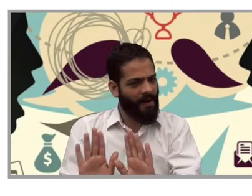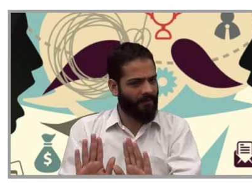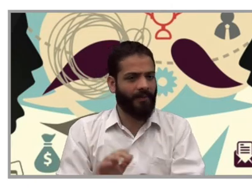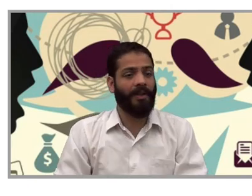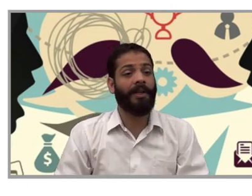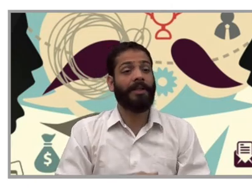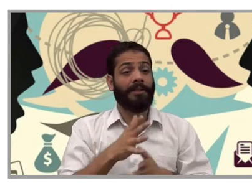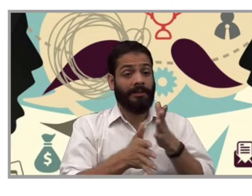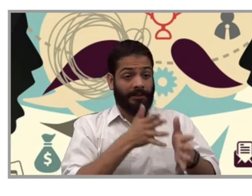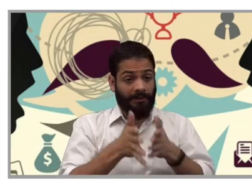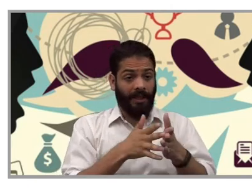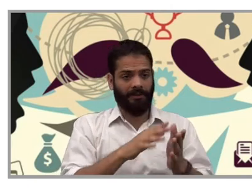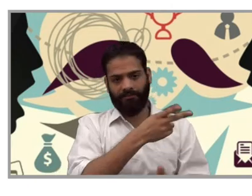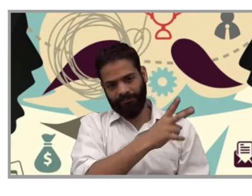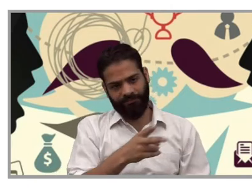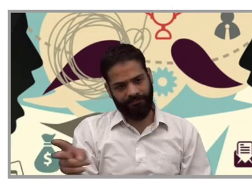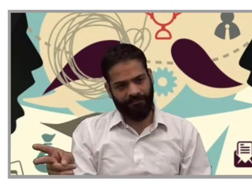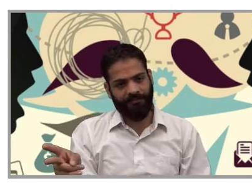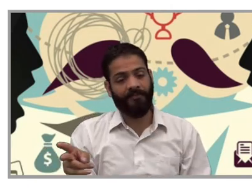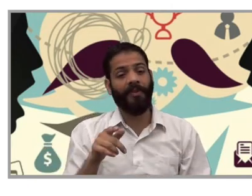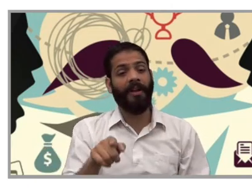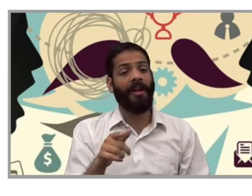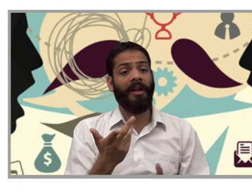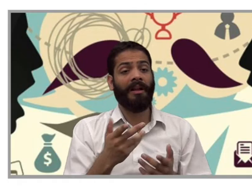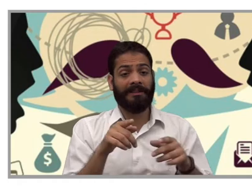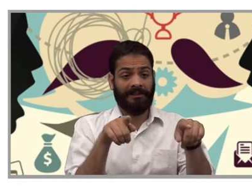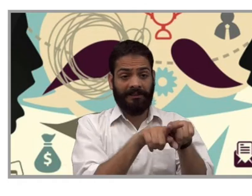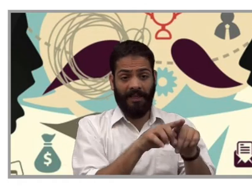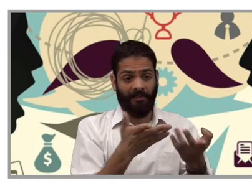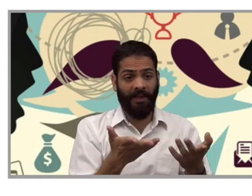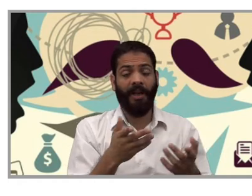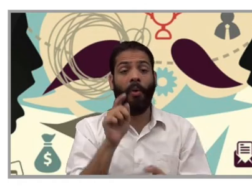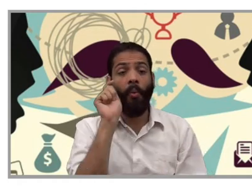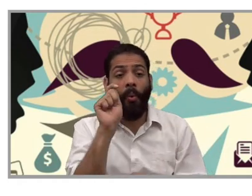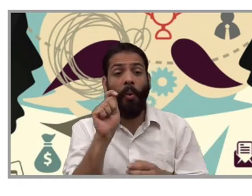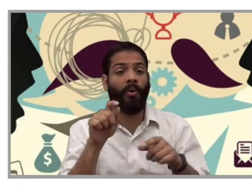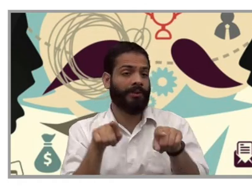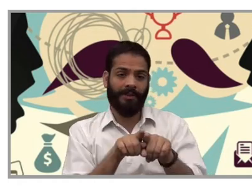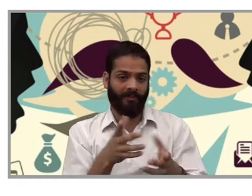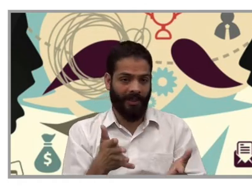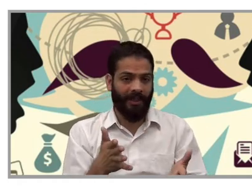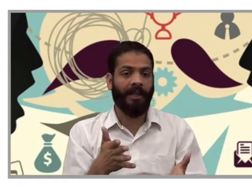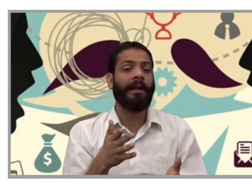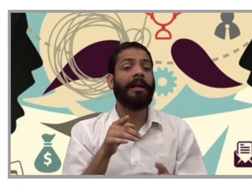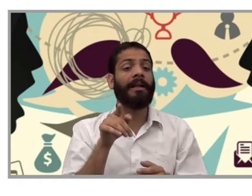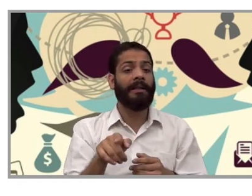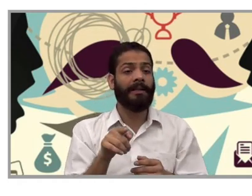formed through various sign formation strategies. These signs vary with each other on form and function.